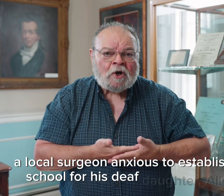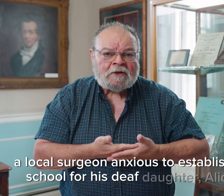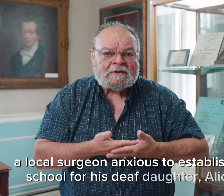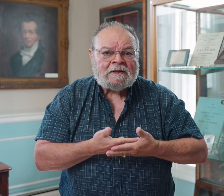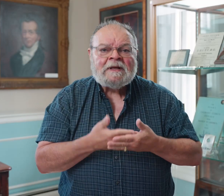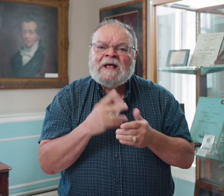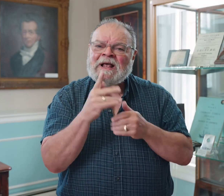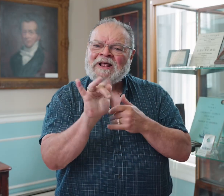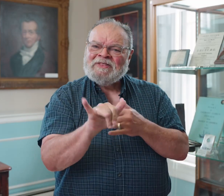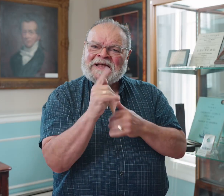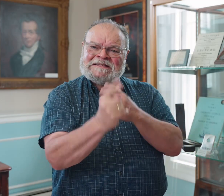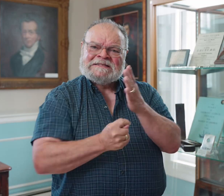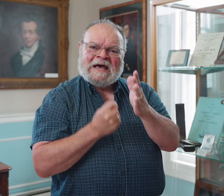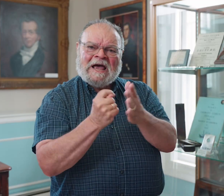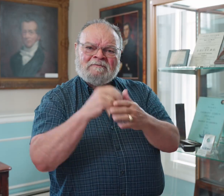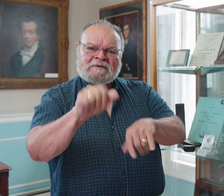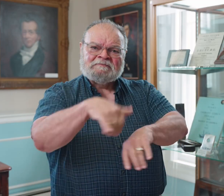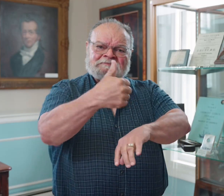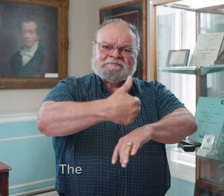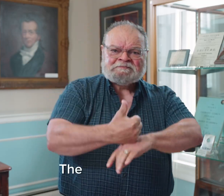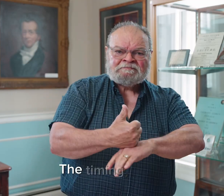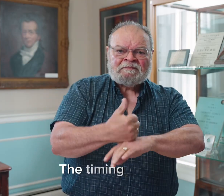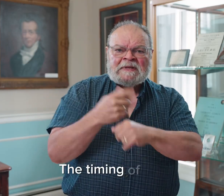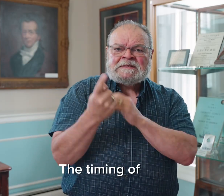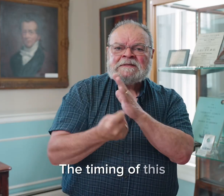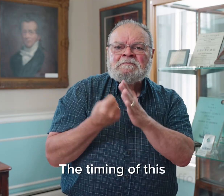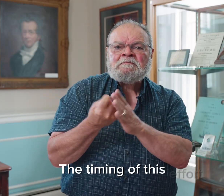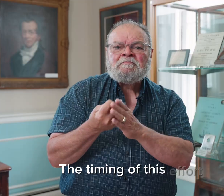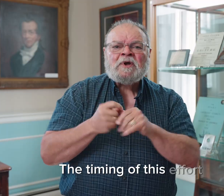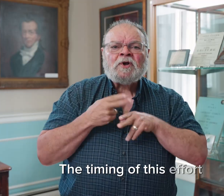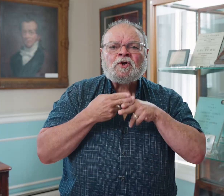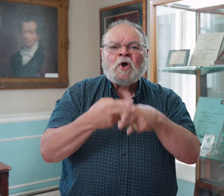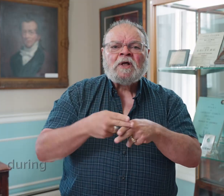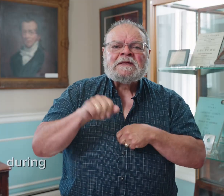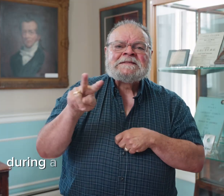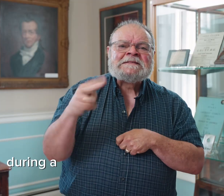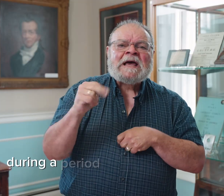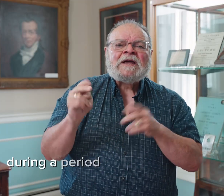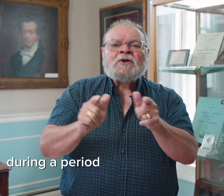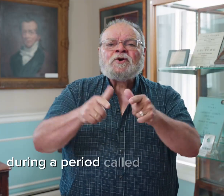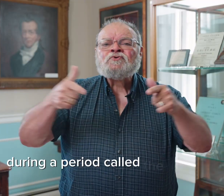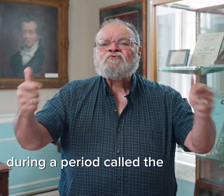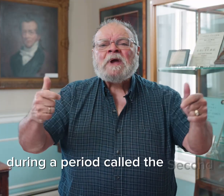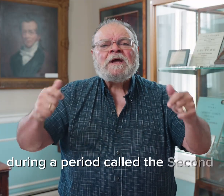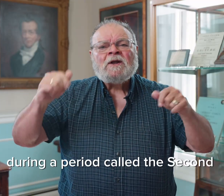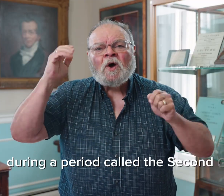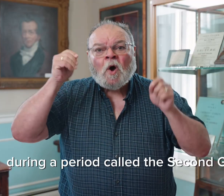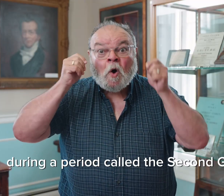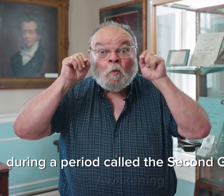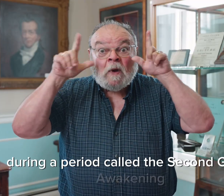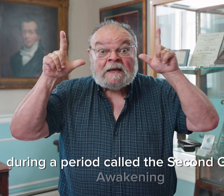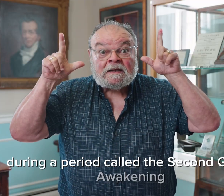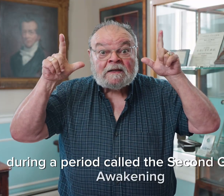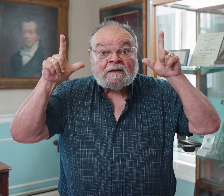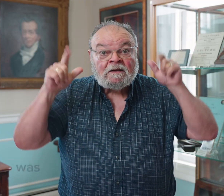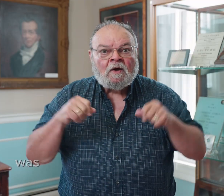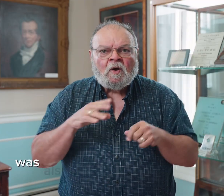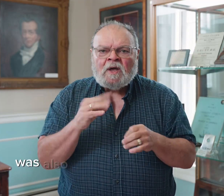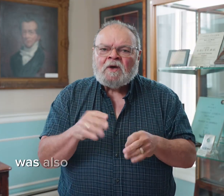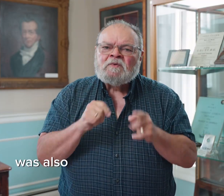daughter Alice. The timing of this effort, during a period called the Second Great Awakening, was also